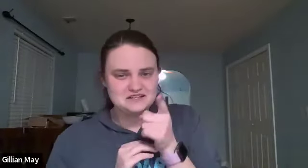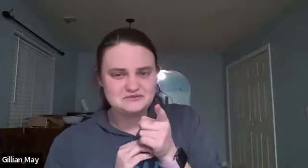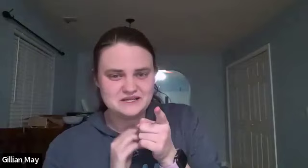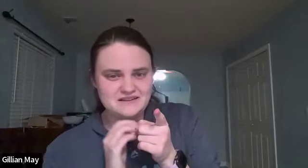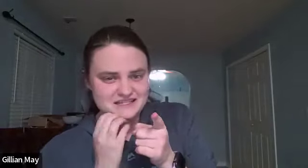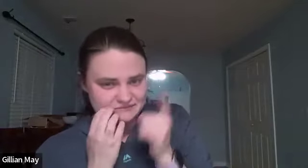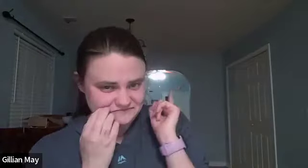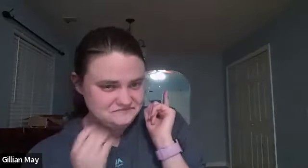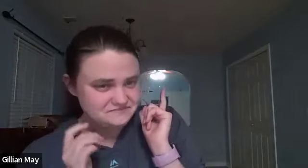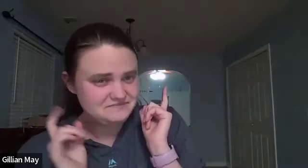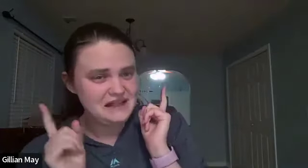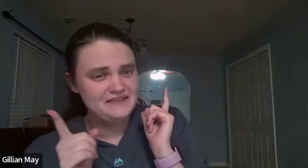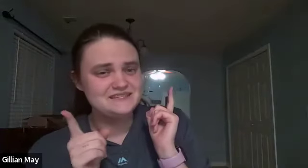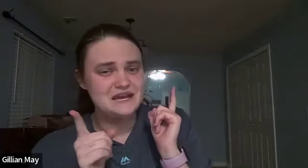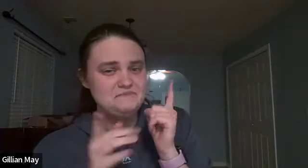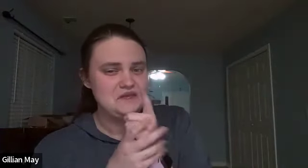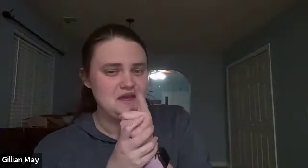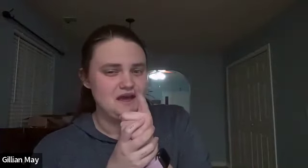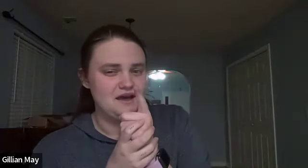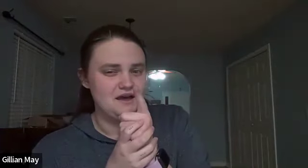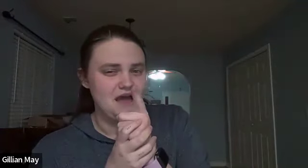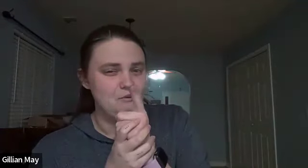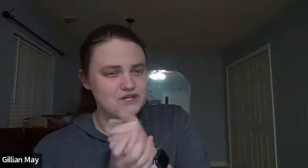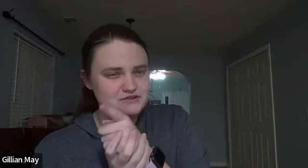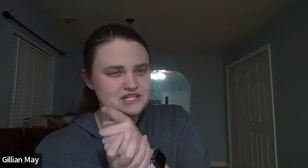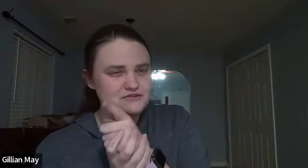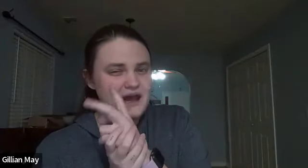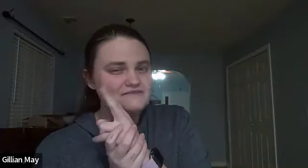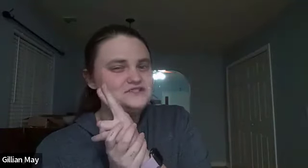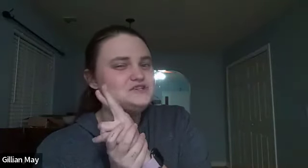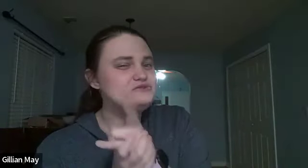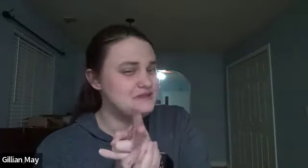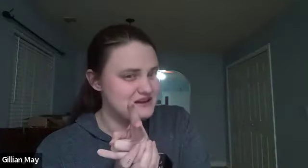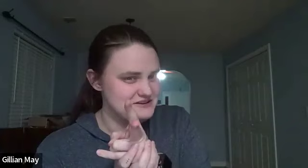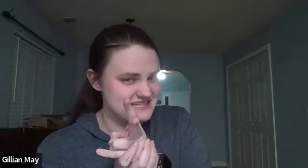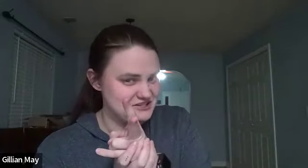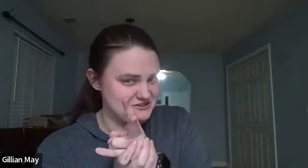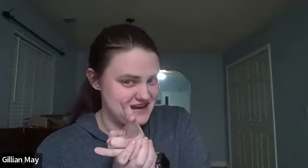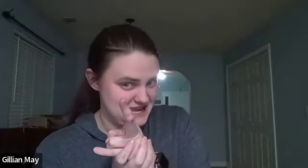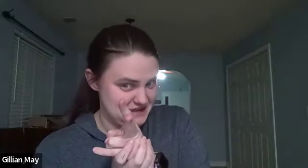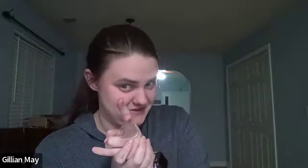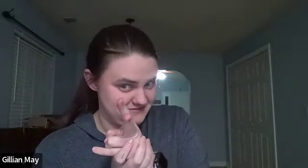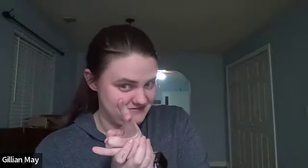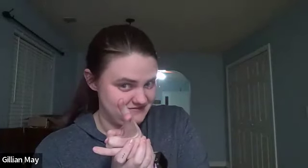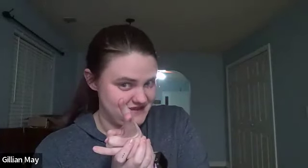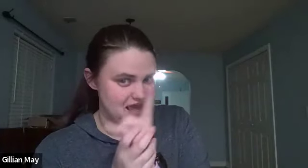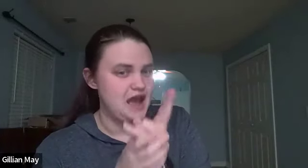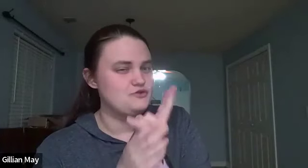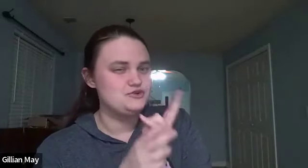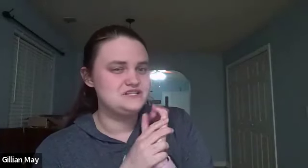also realize at this time, what you would do if you have two letters in your name, how you would do